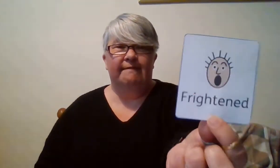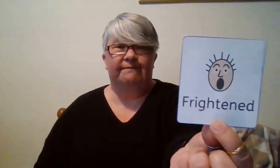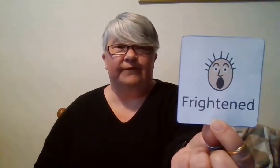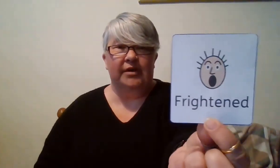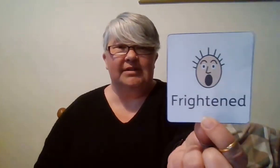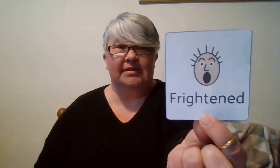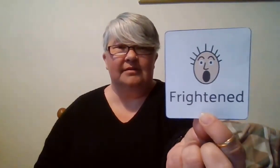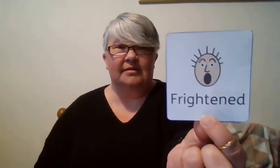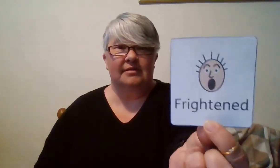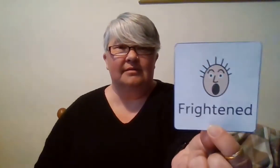Frightened.